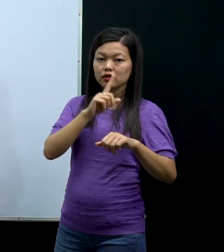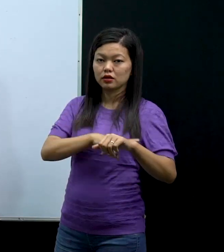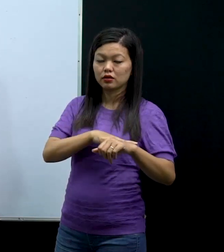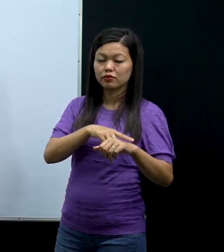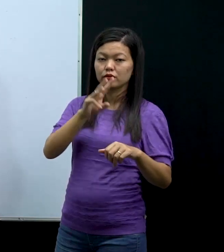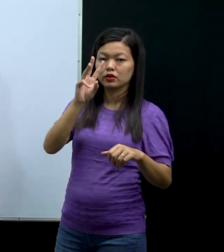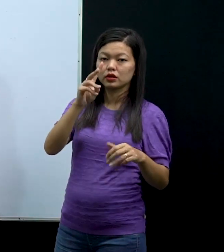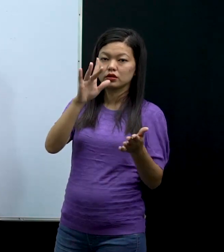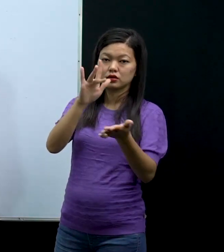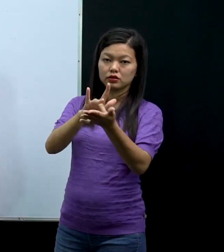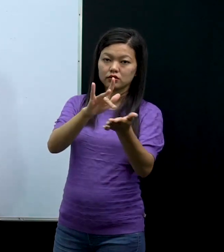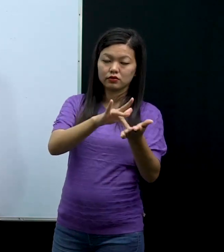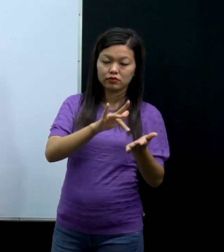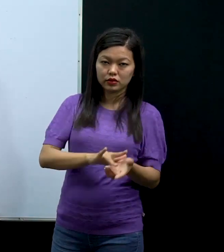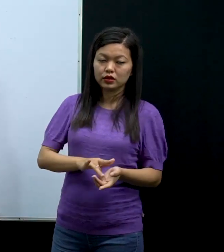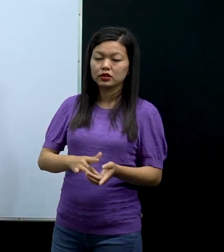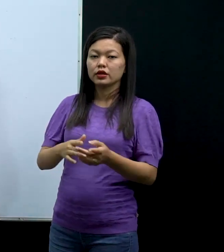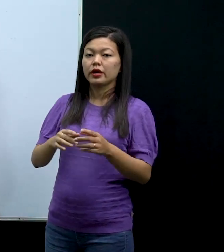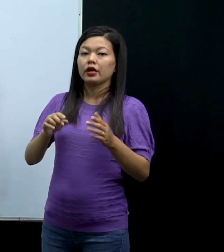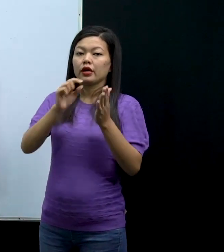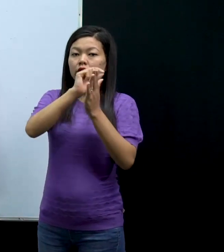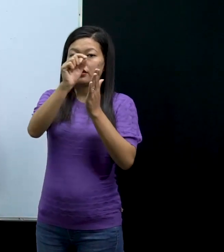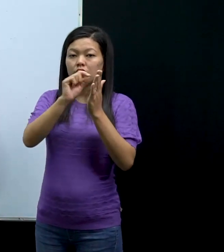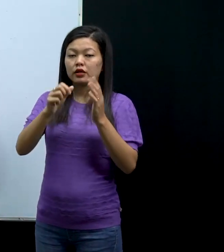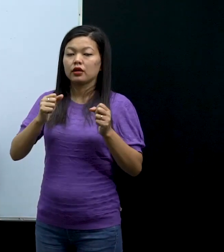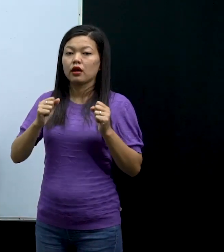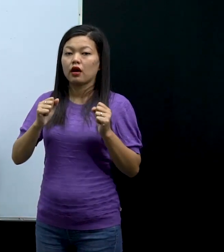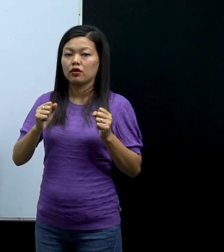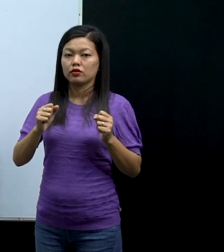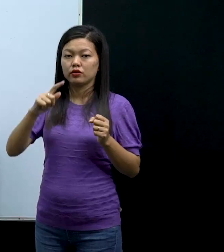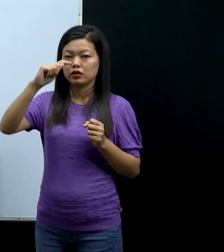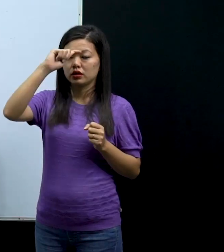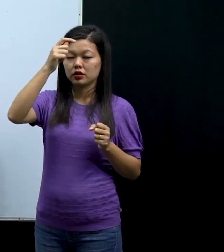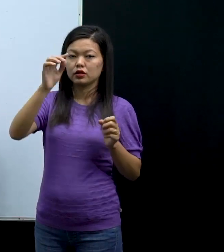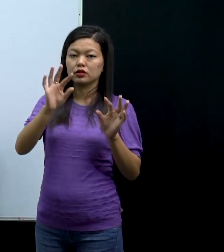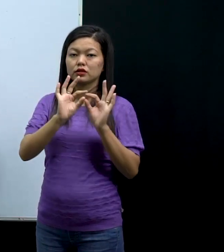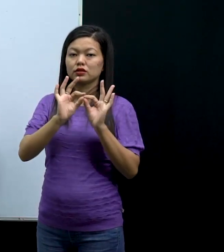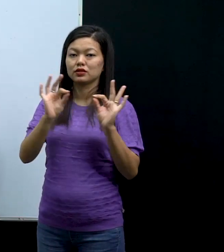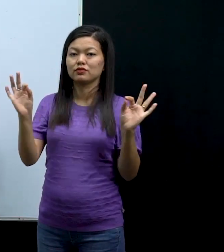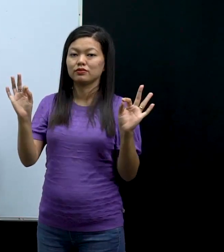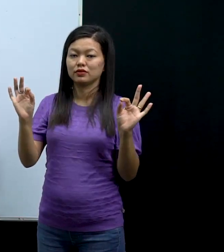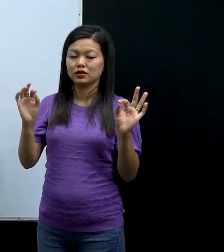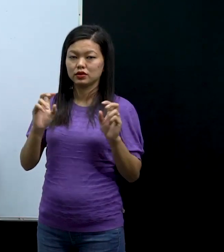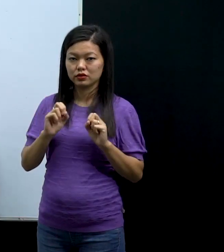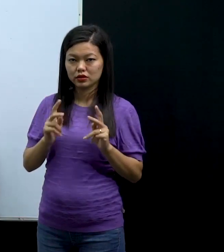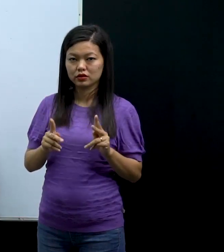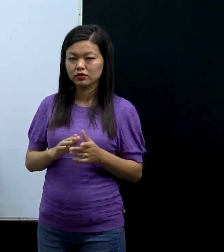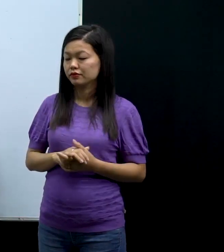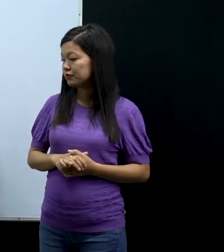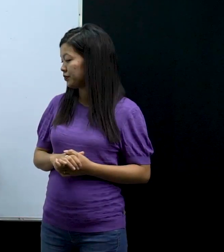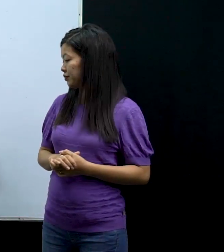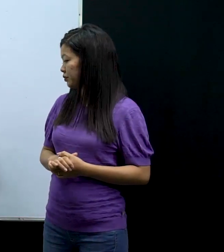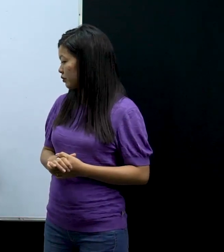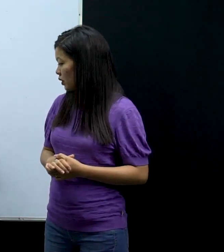Okay, so those are some things that you need to remember. These details are very important. And the next is complementary clause.